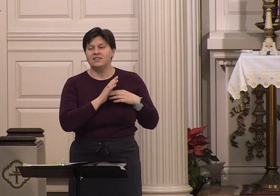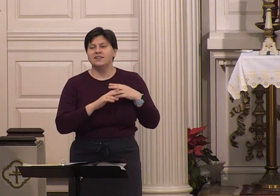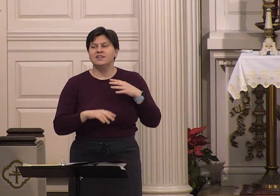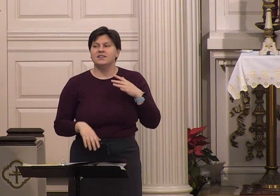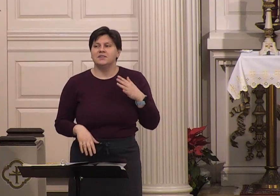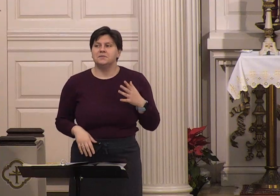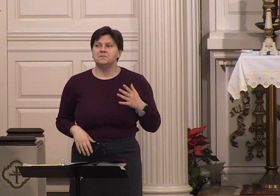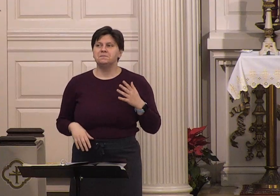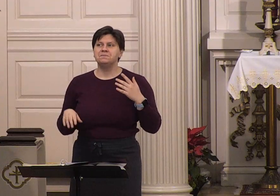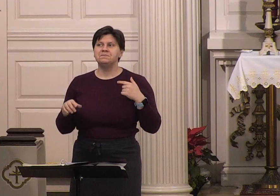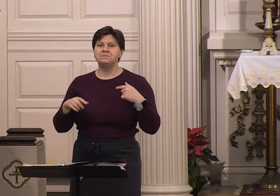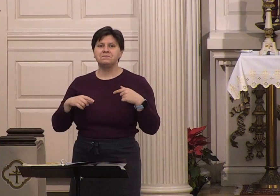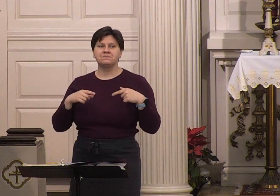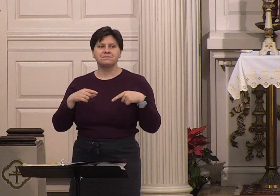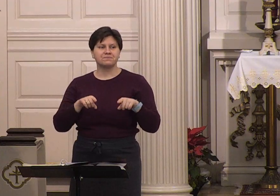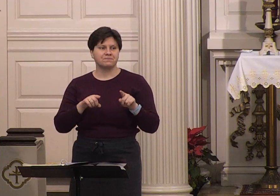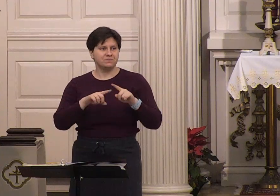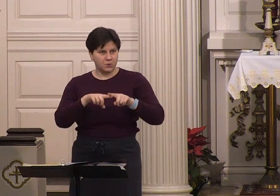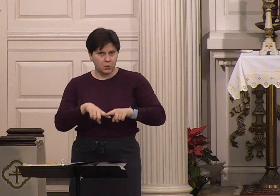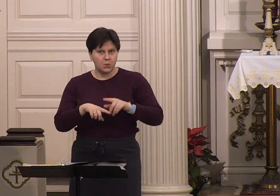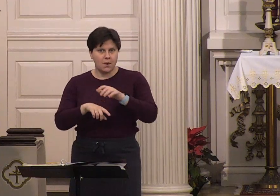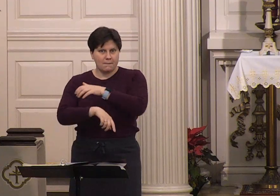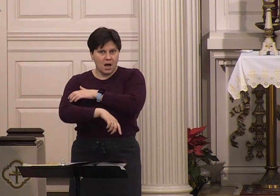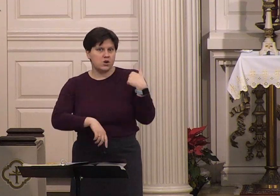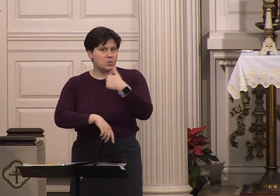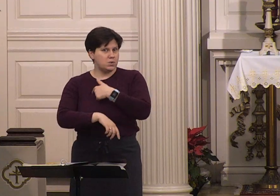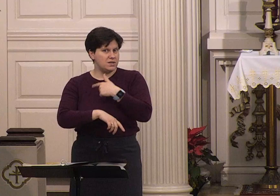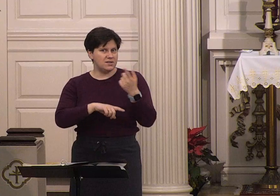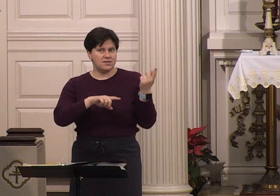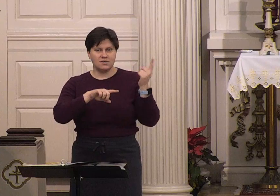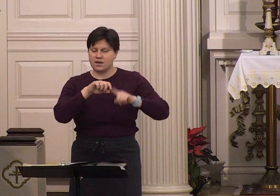through a power which we cannot provide,